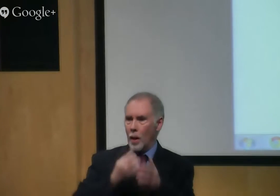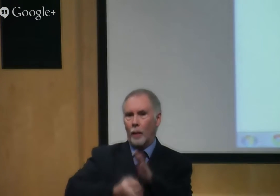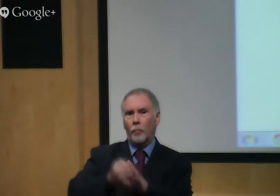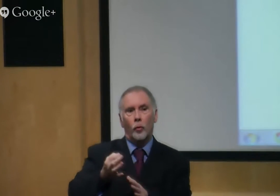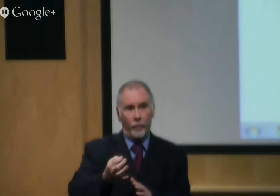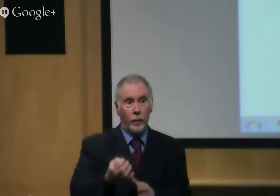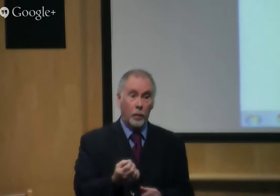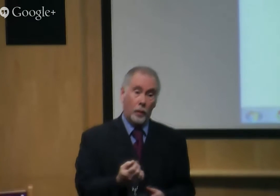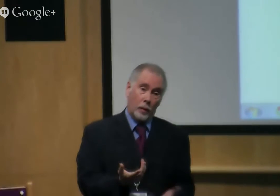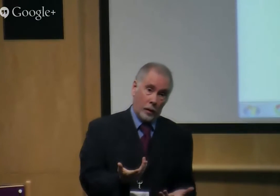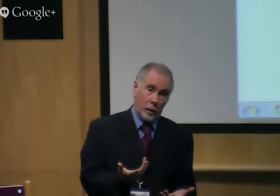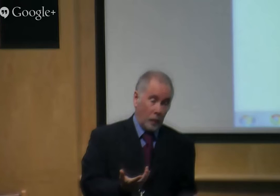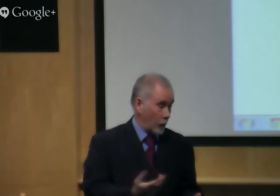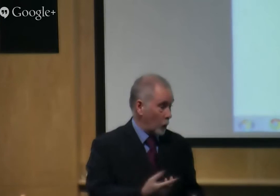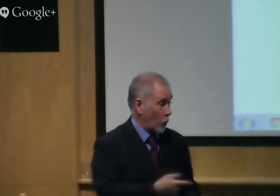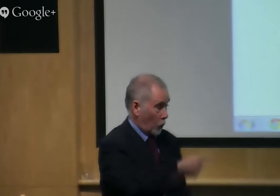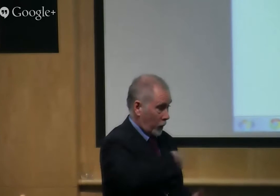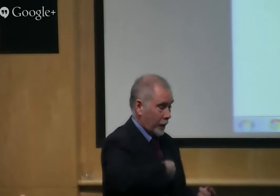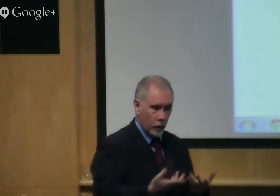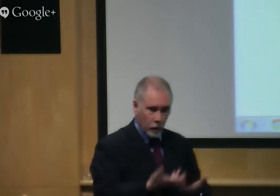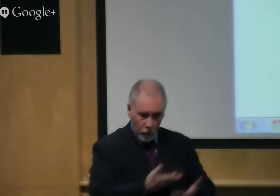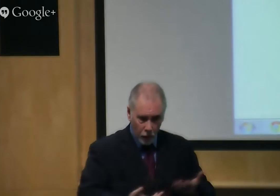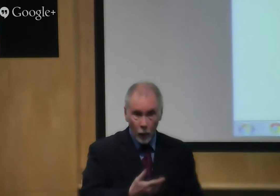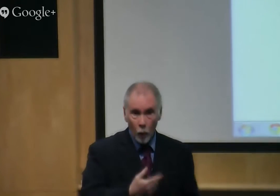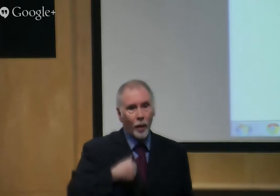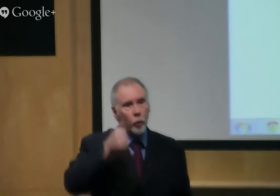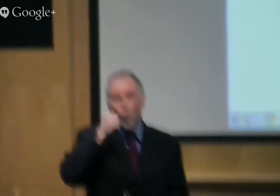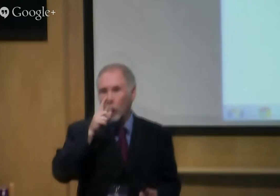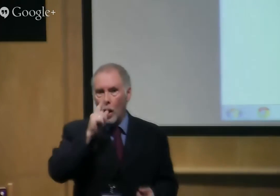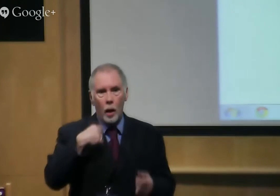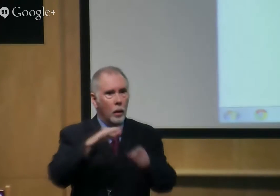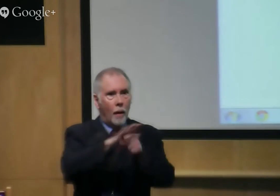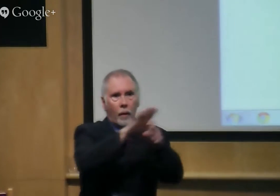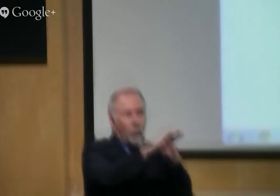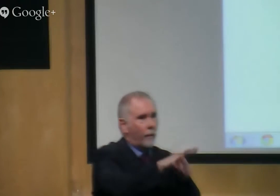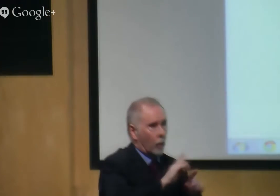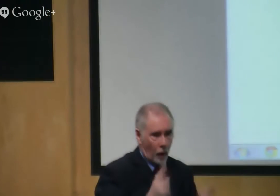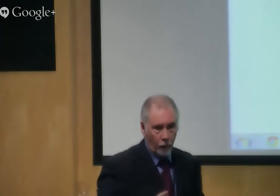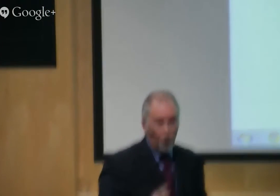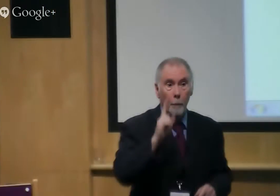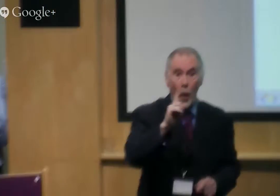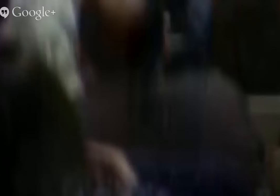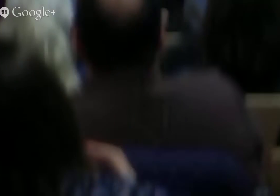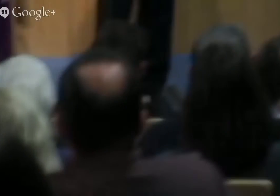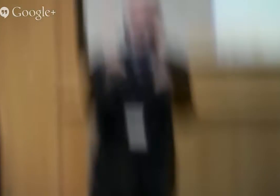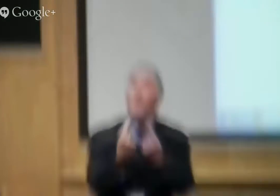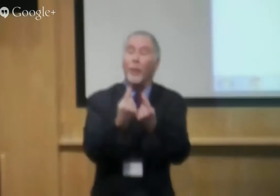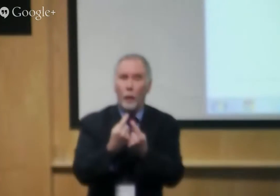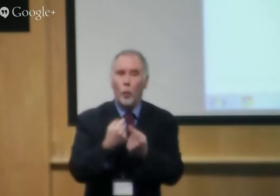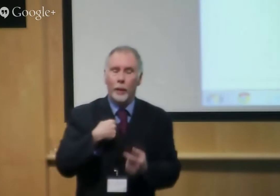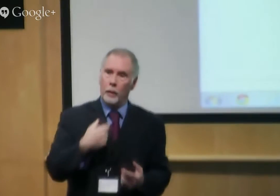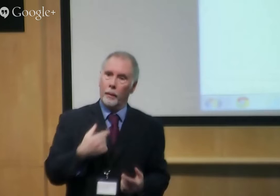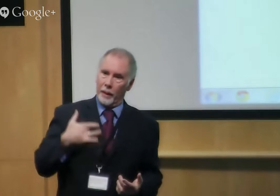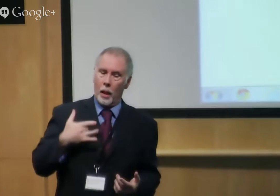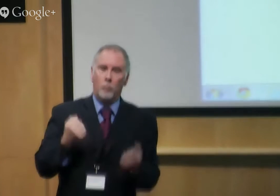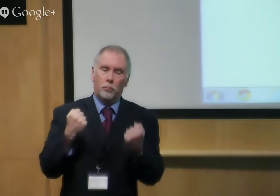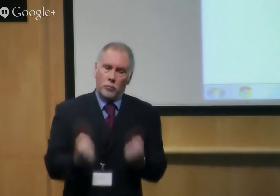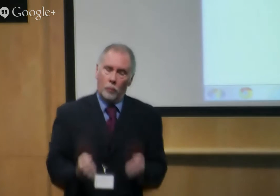So a very important point there that John has made is, what are we looking to do to improve moving forward? Now, we have to be realistic and understand